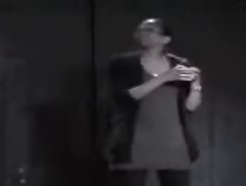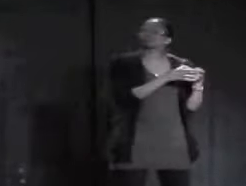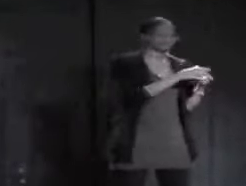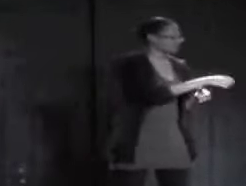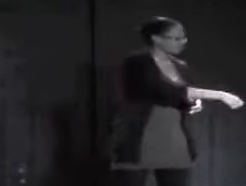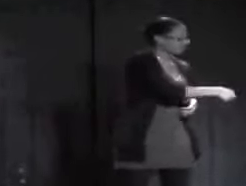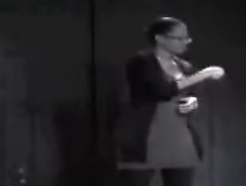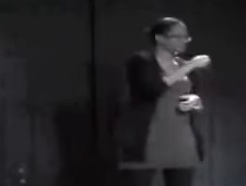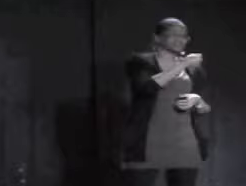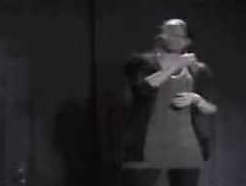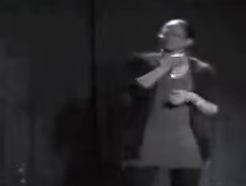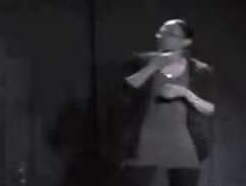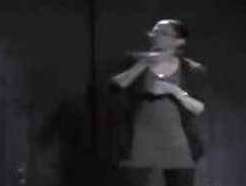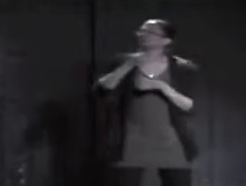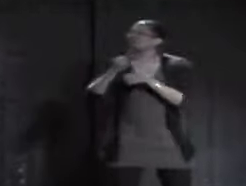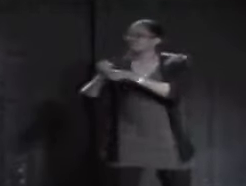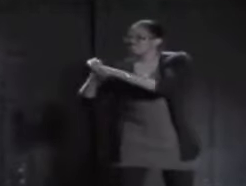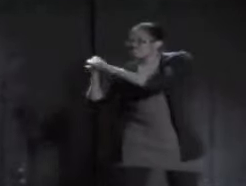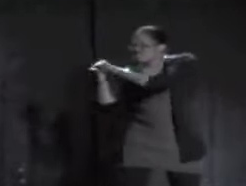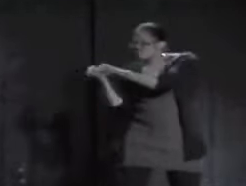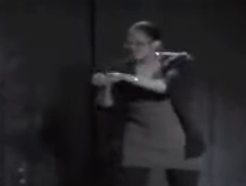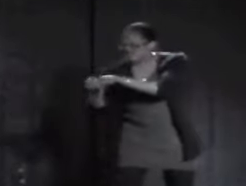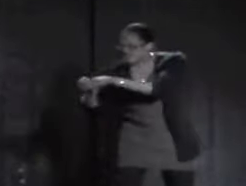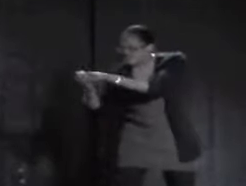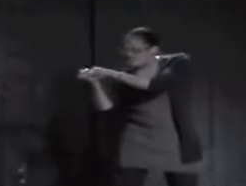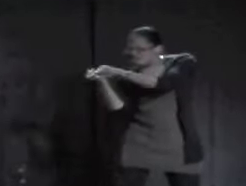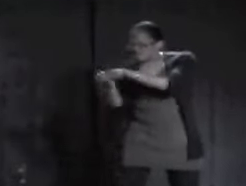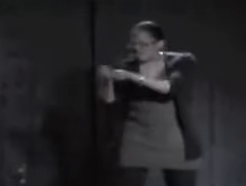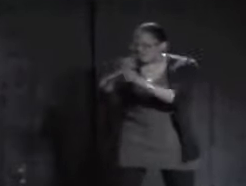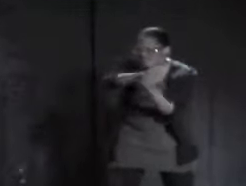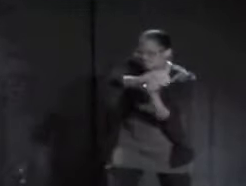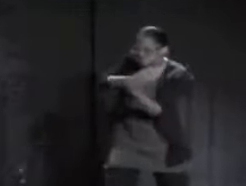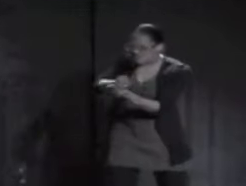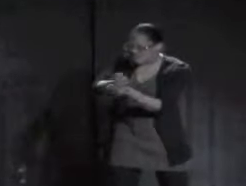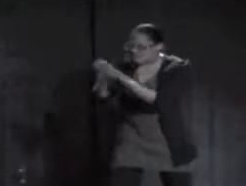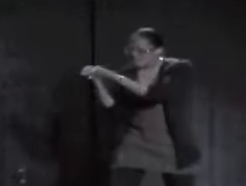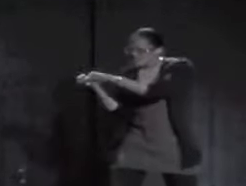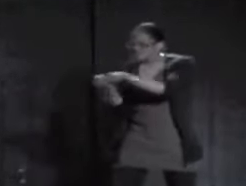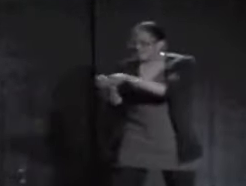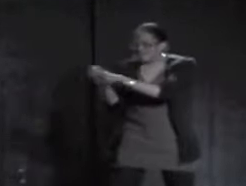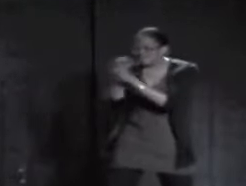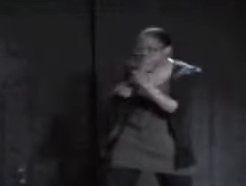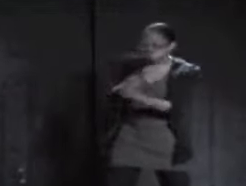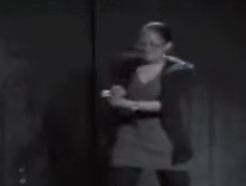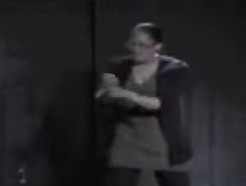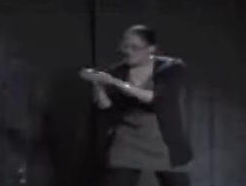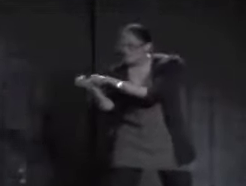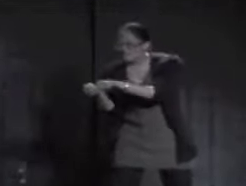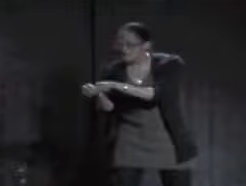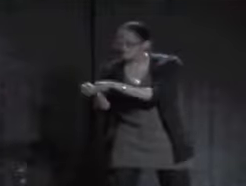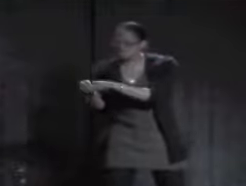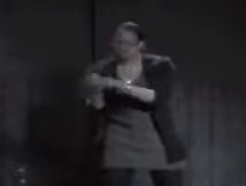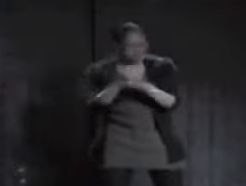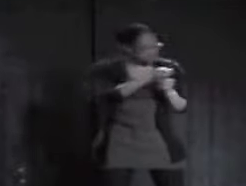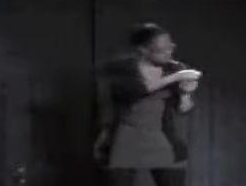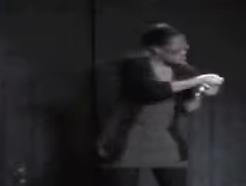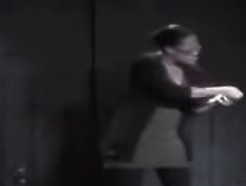down. He grabs his axe and he starts chopping away at it. He's chopping it from every angle. And he's chopping and